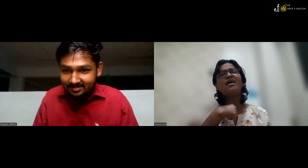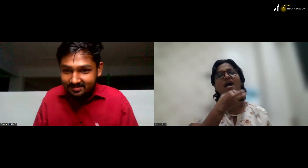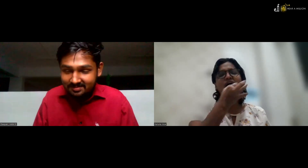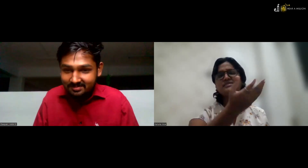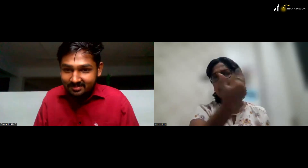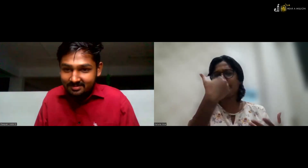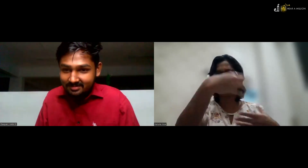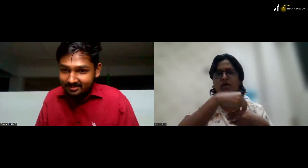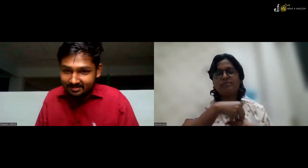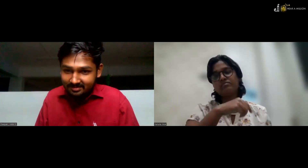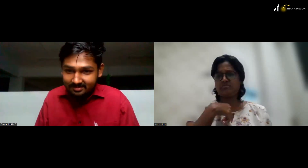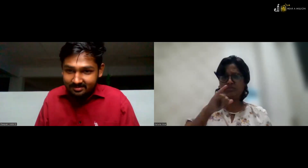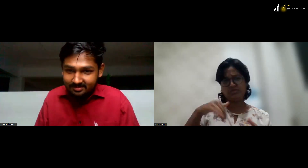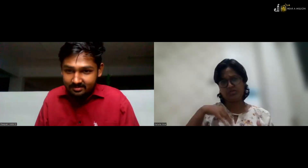thing,